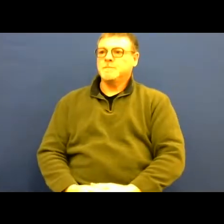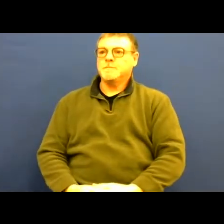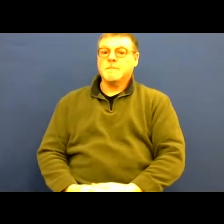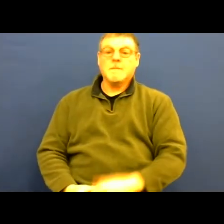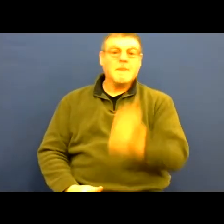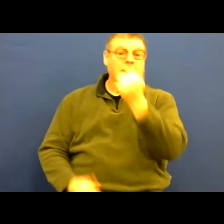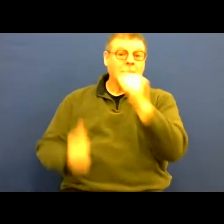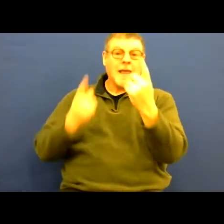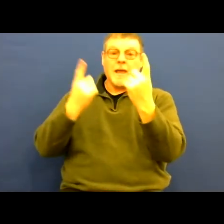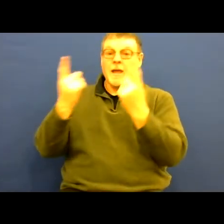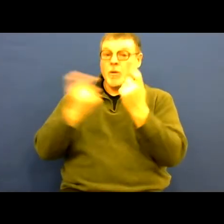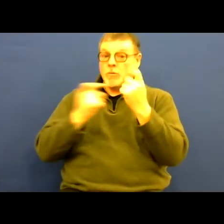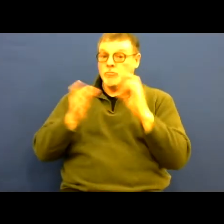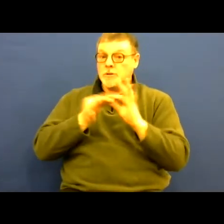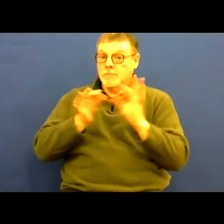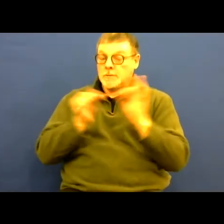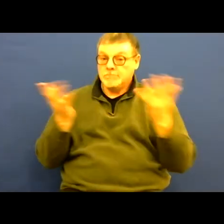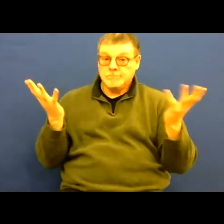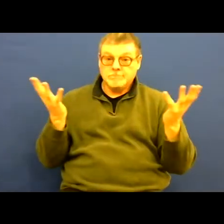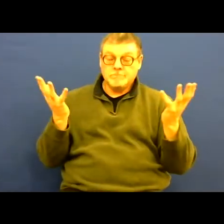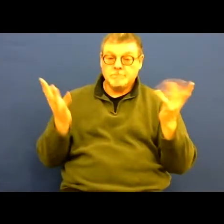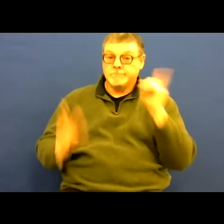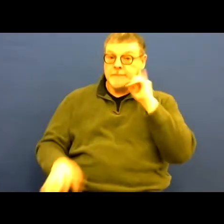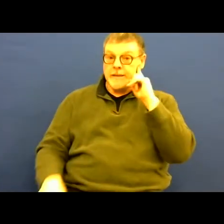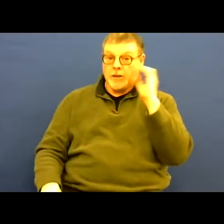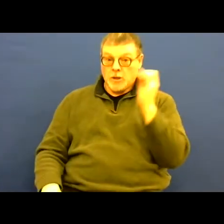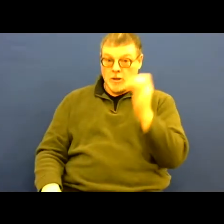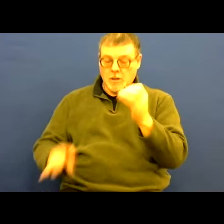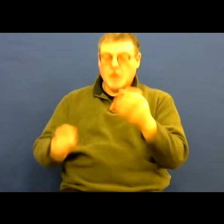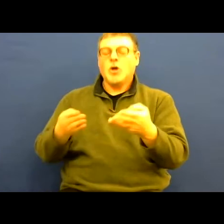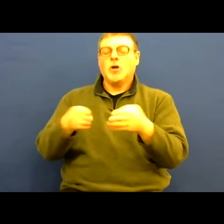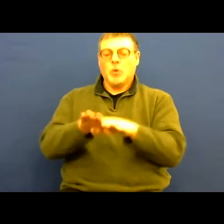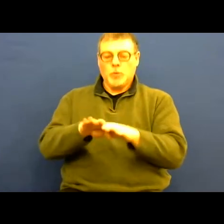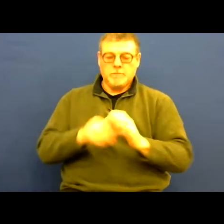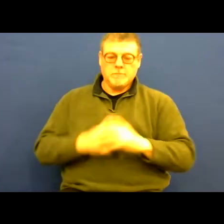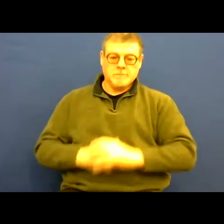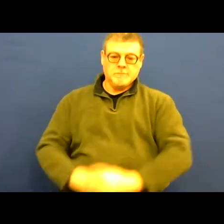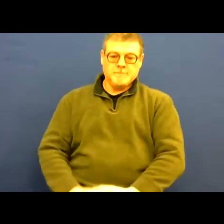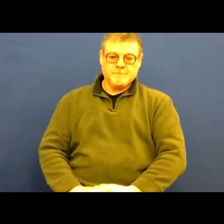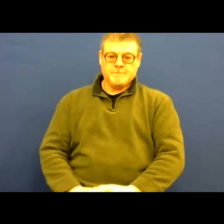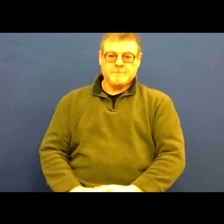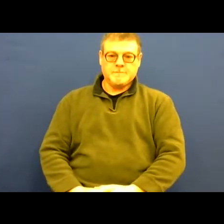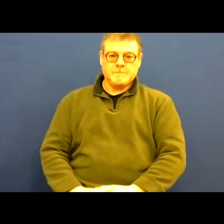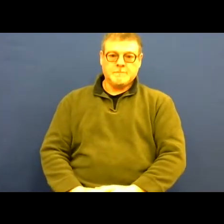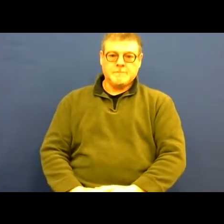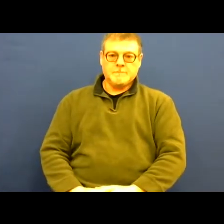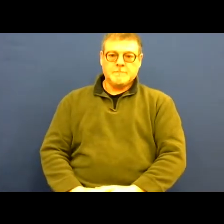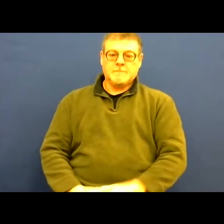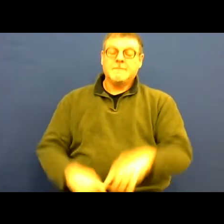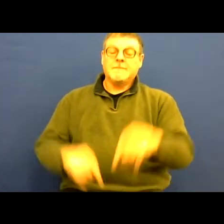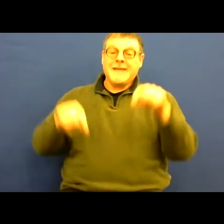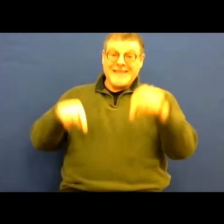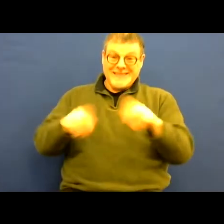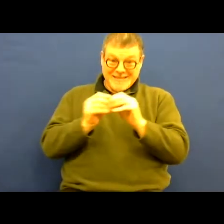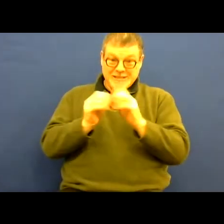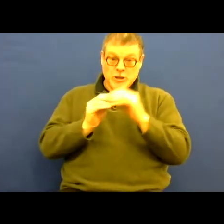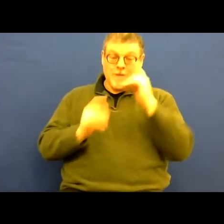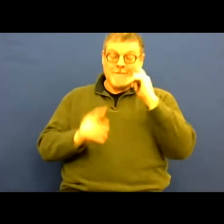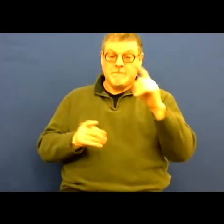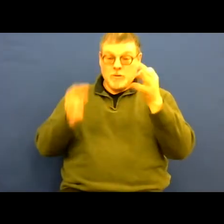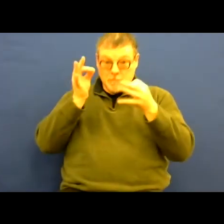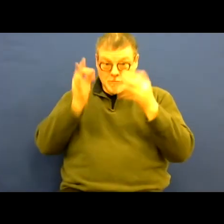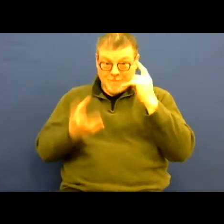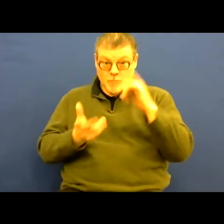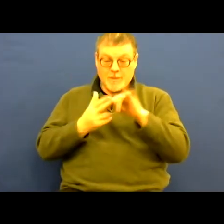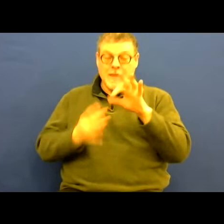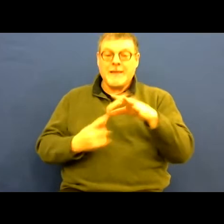any questions, comments? And hearing none, I'm going to close the session. This session of the public hearing for special